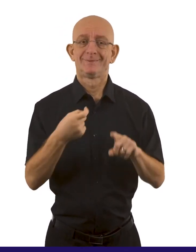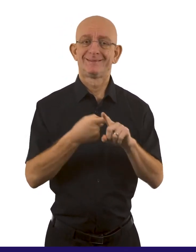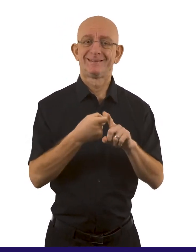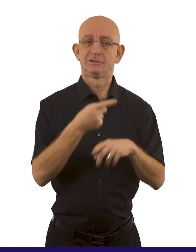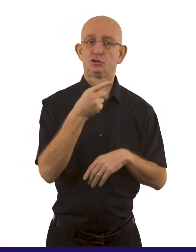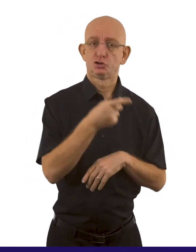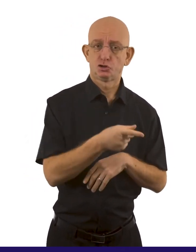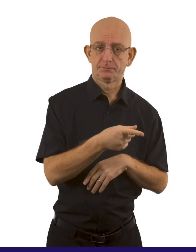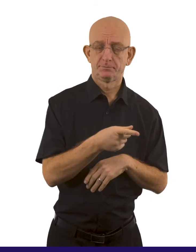Kitchen.